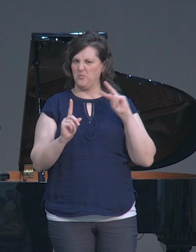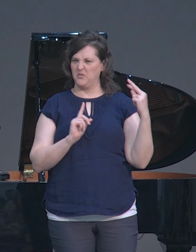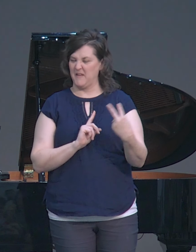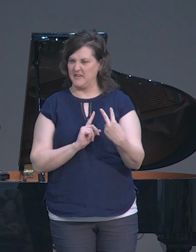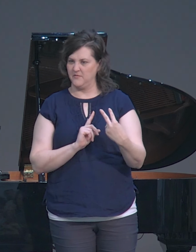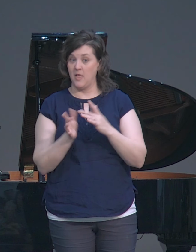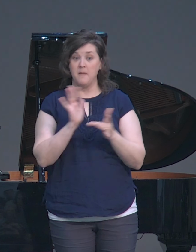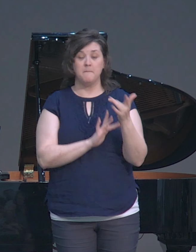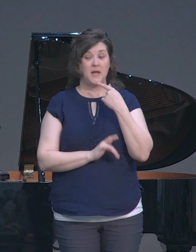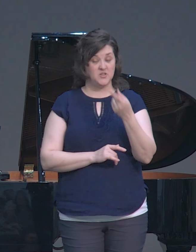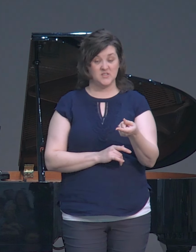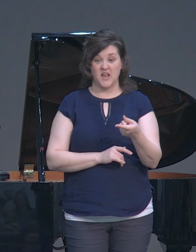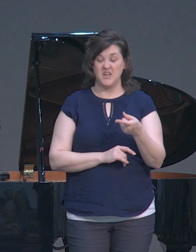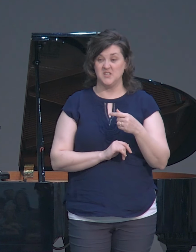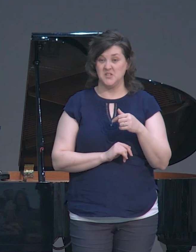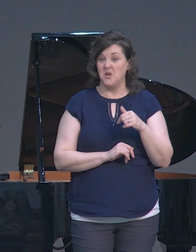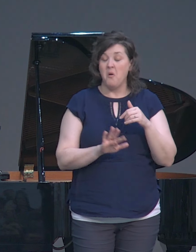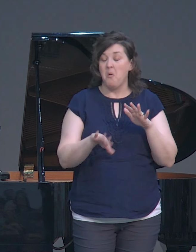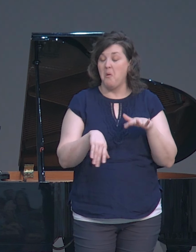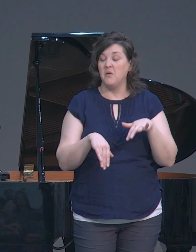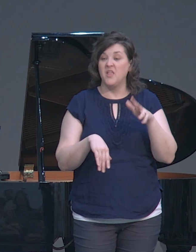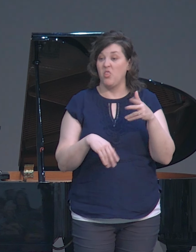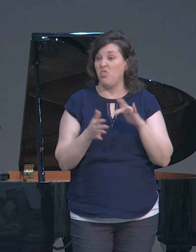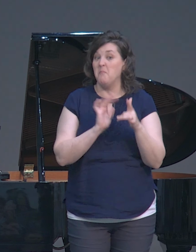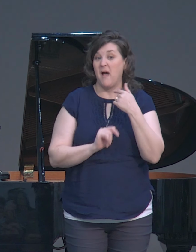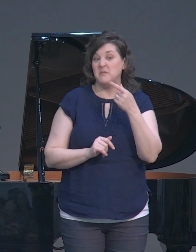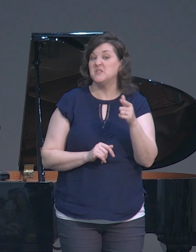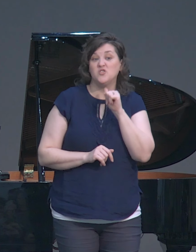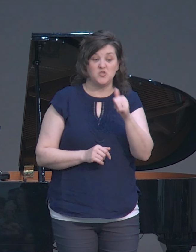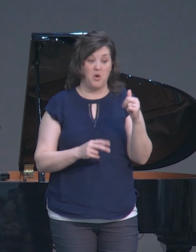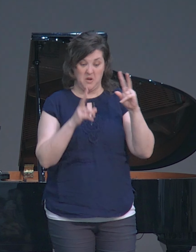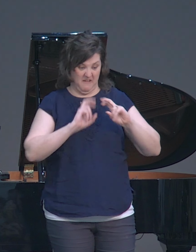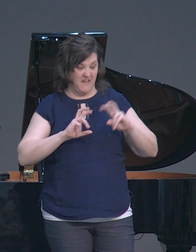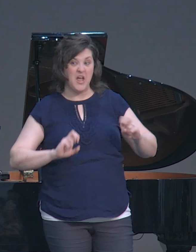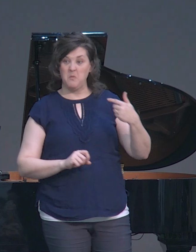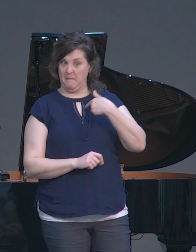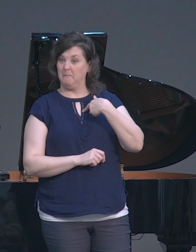The Bible says don't evaluate me. And you know what? If we believe